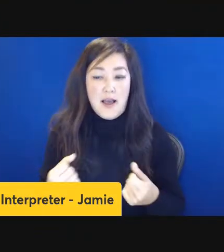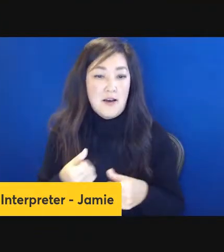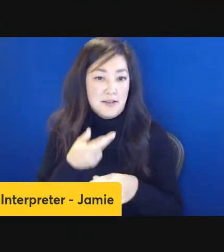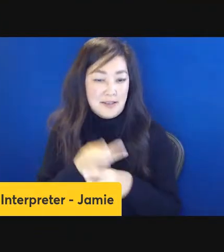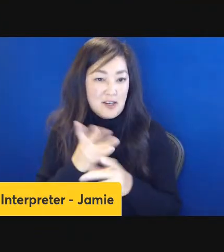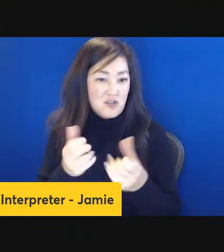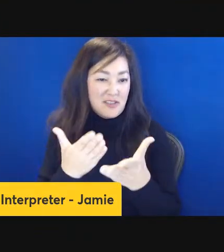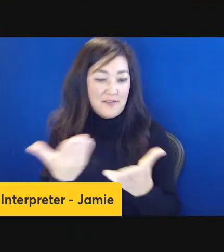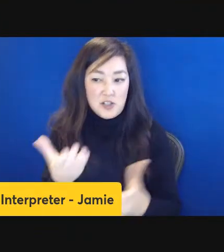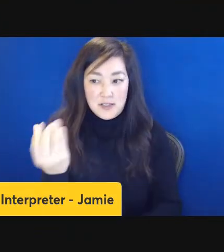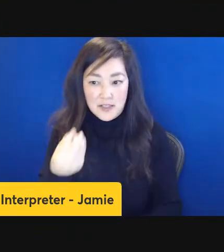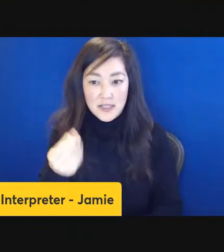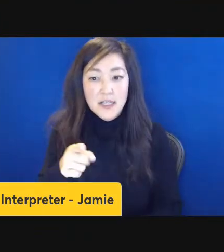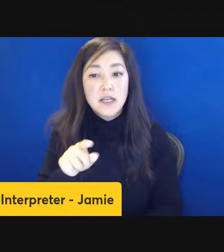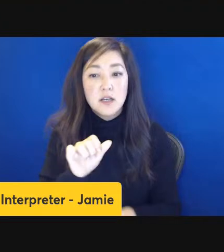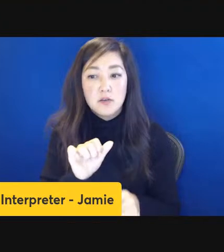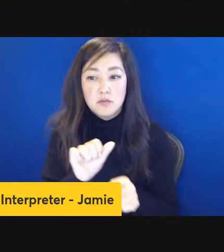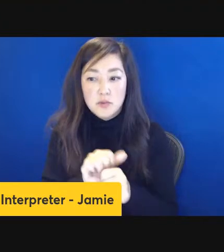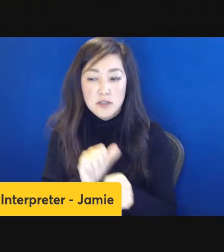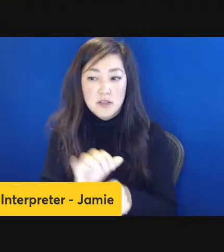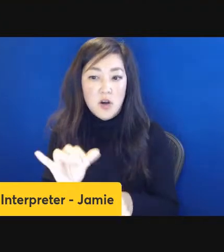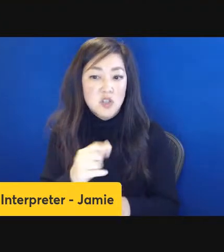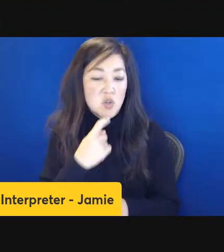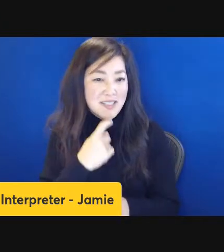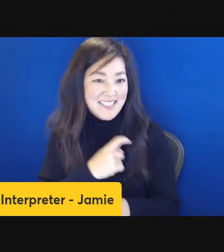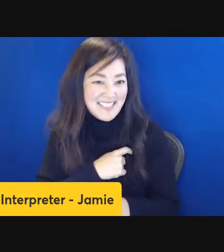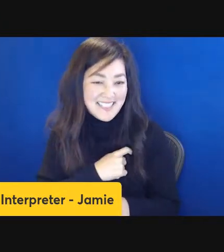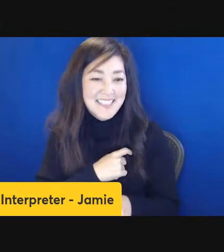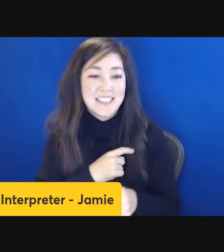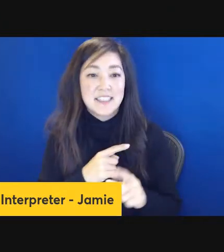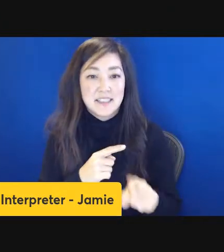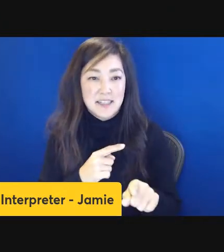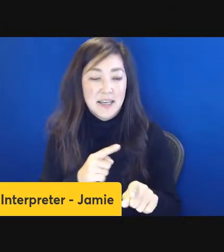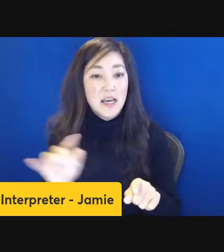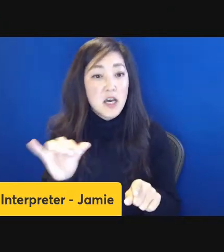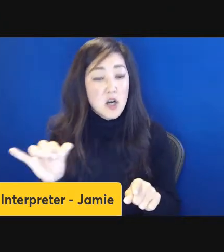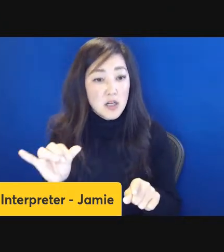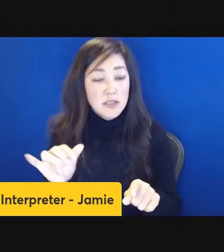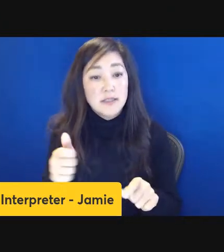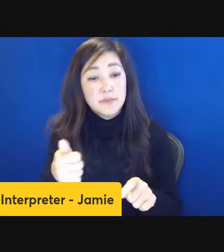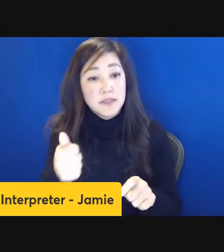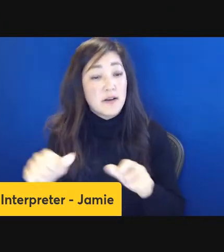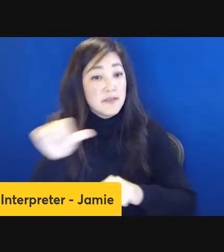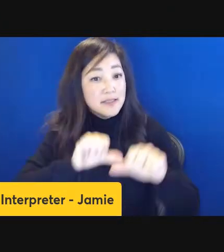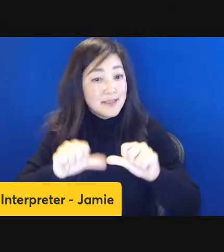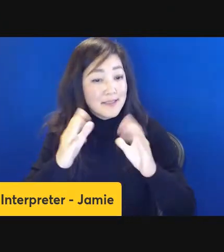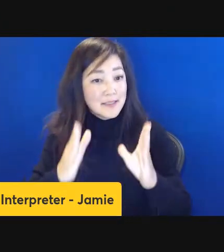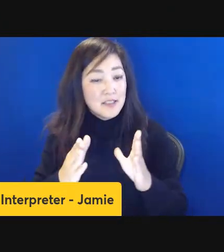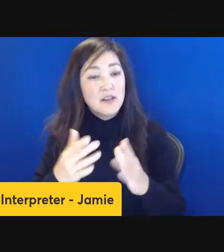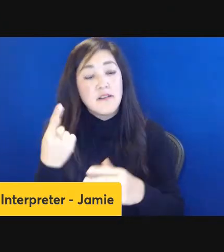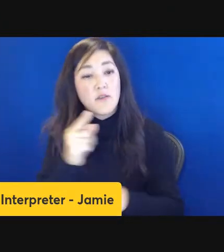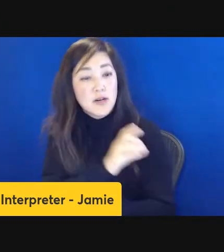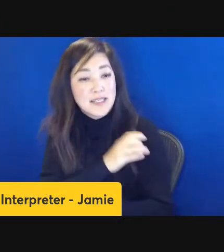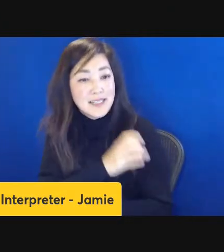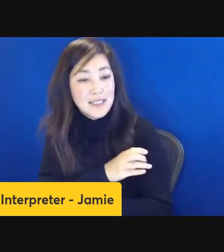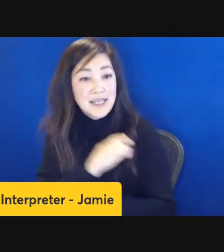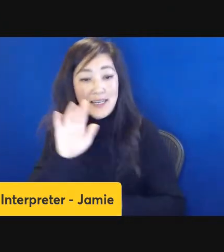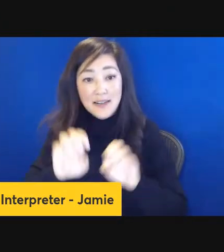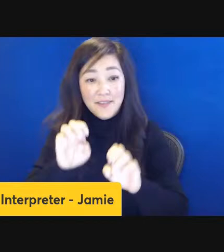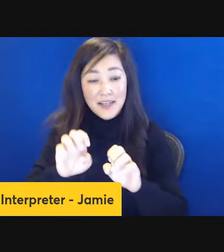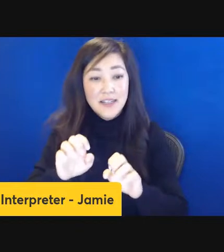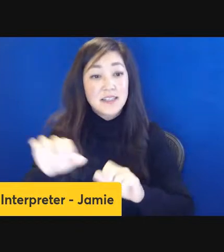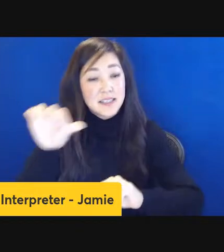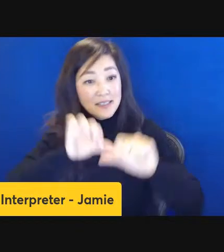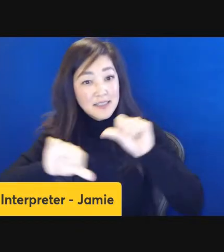cardiologist at Kingston Health Sciences Centre and is also an affiliate scientist with the Institute for Clinical Evaluative